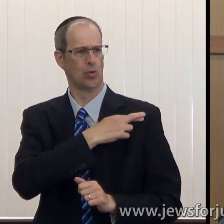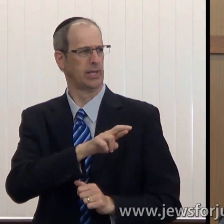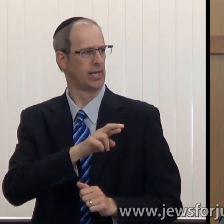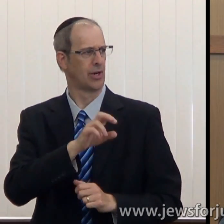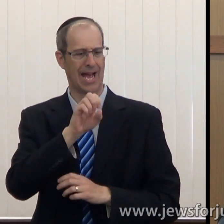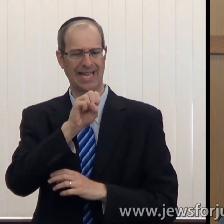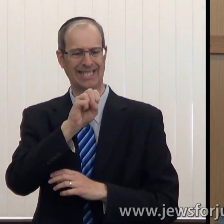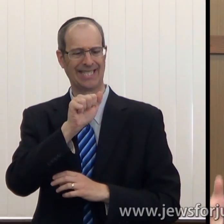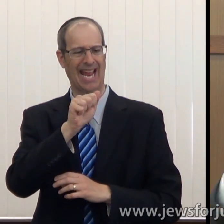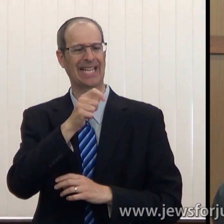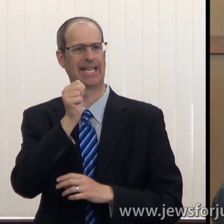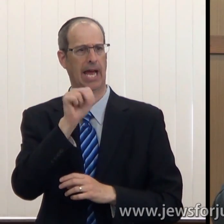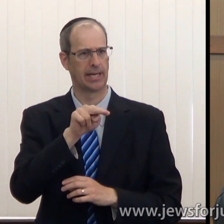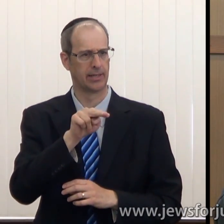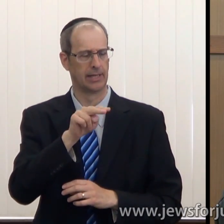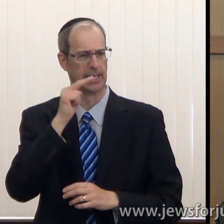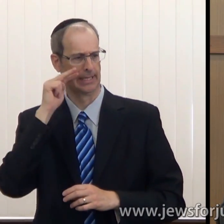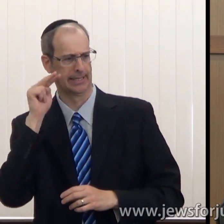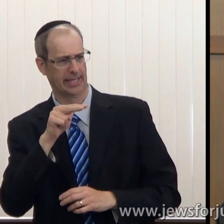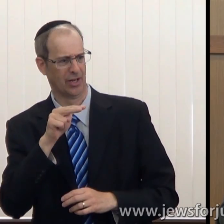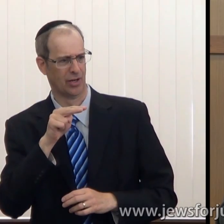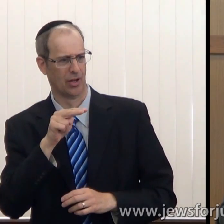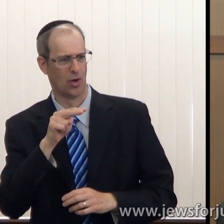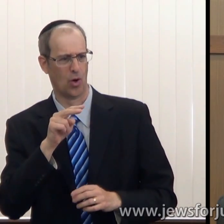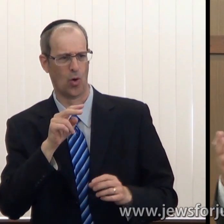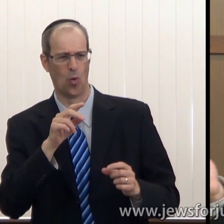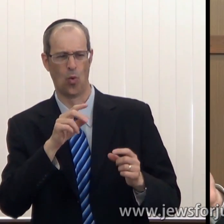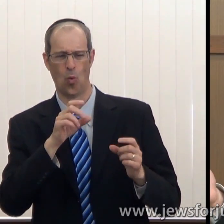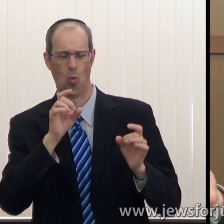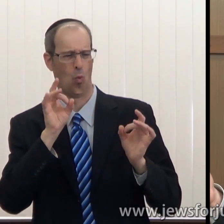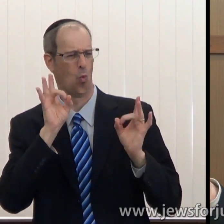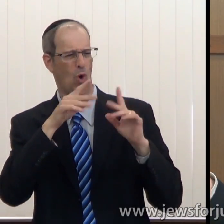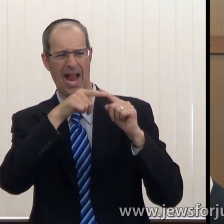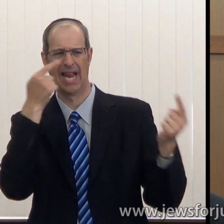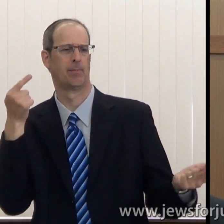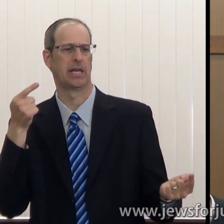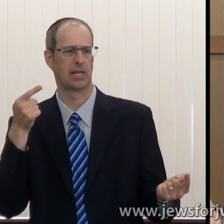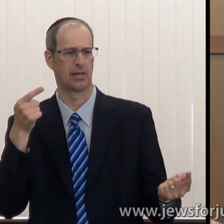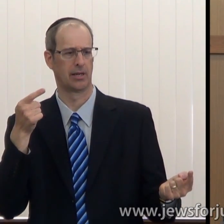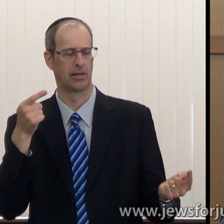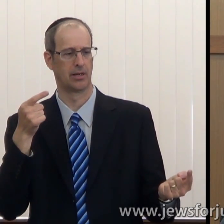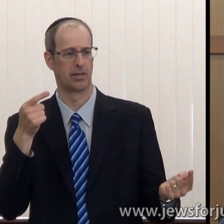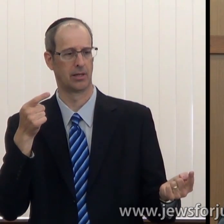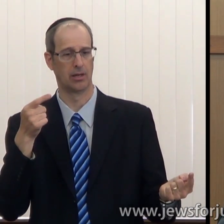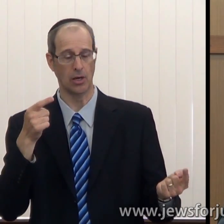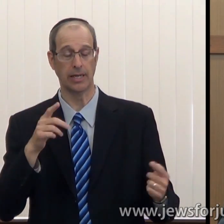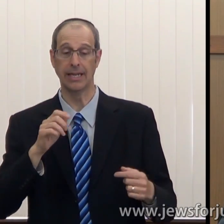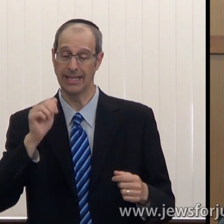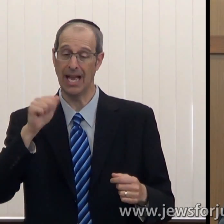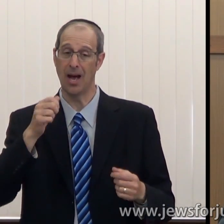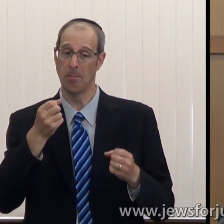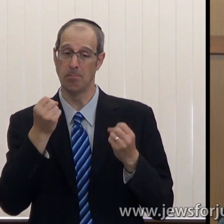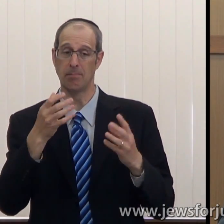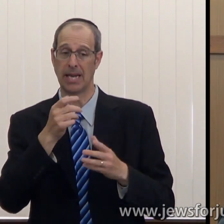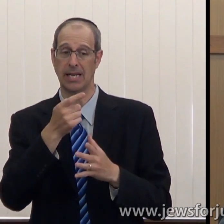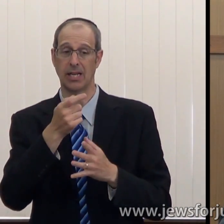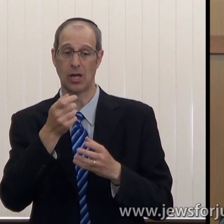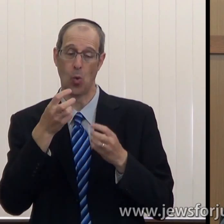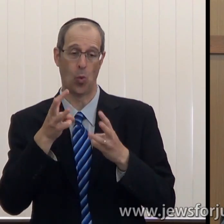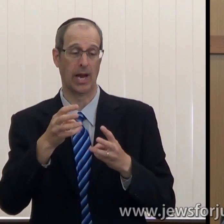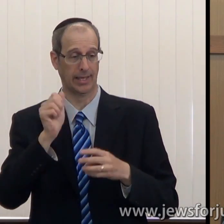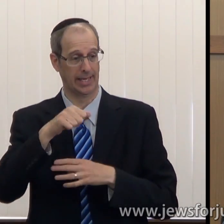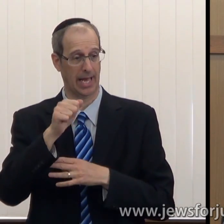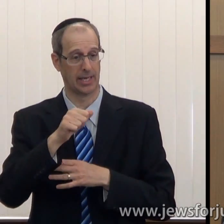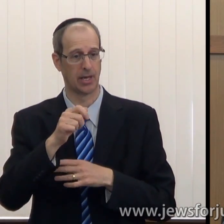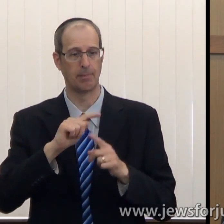is seen as our greatest enemy. And in many ways, it is our greatest enemy. But at the